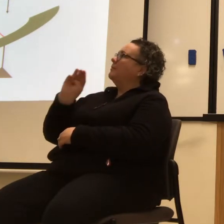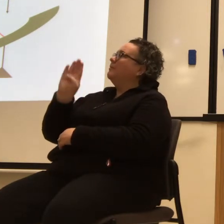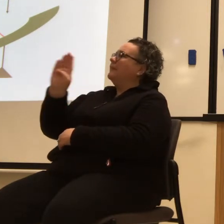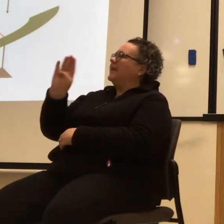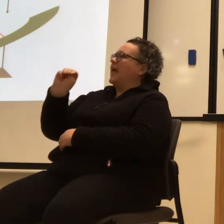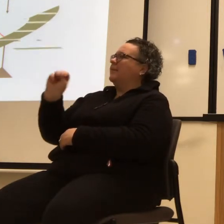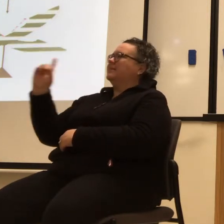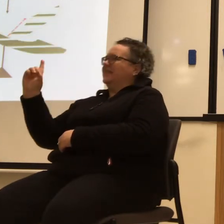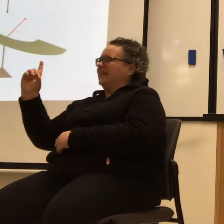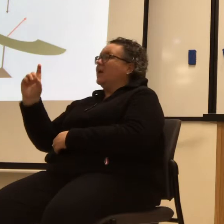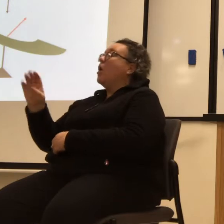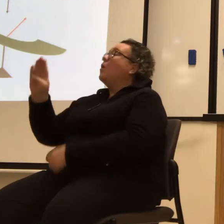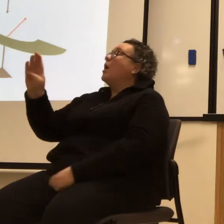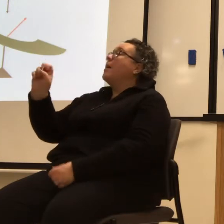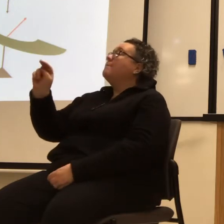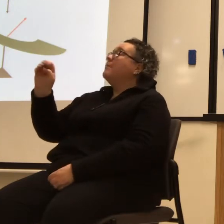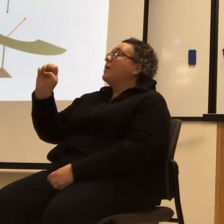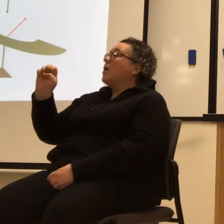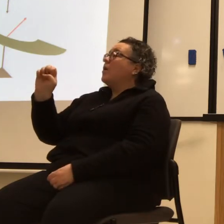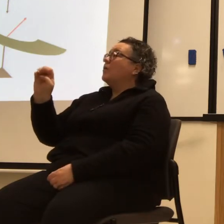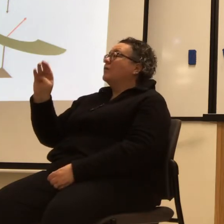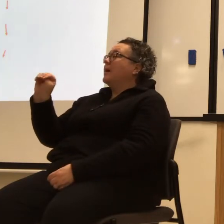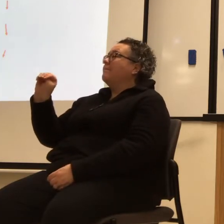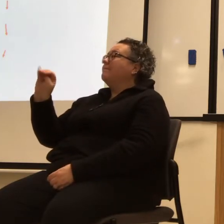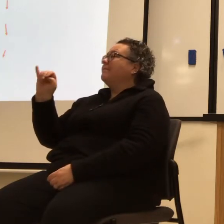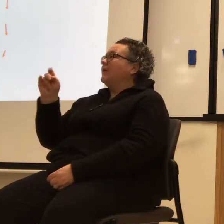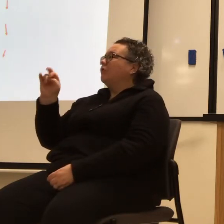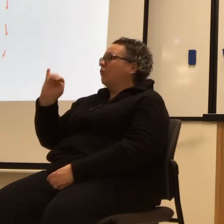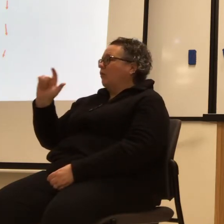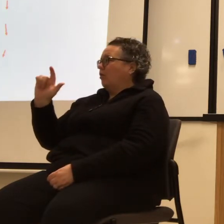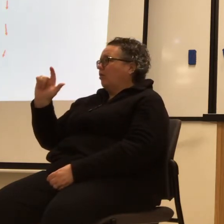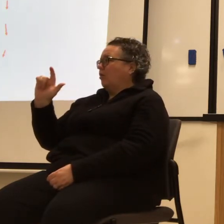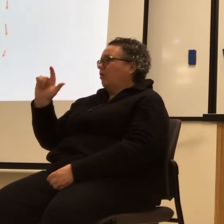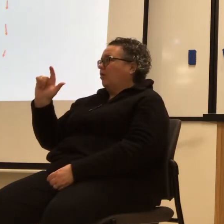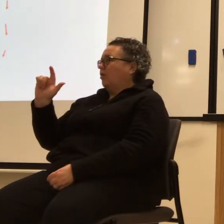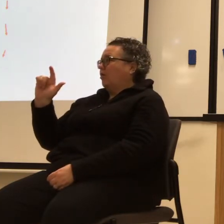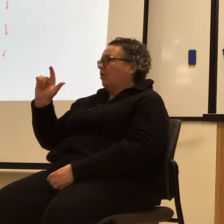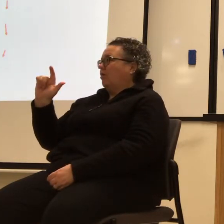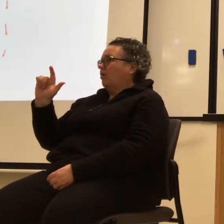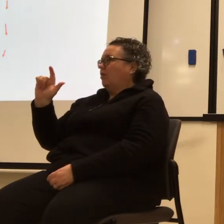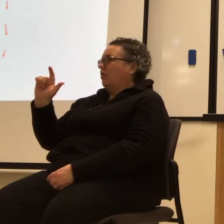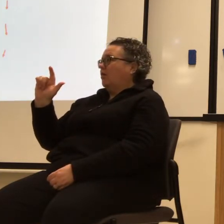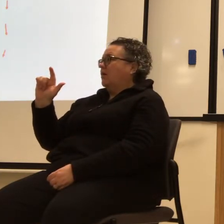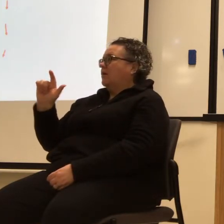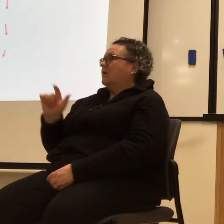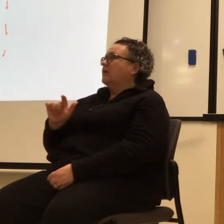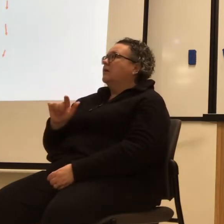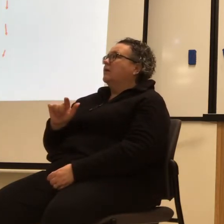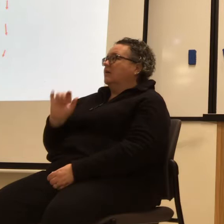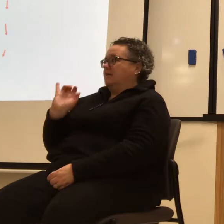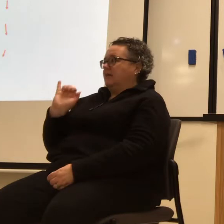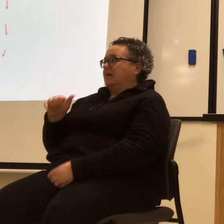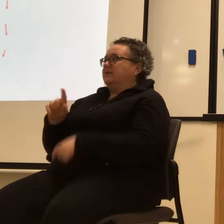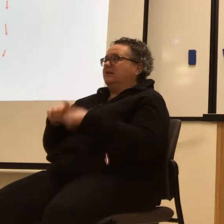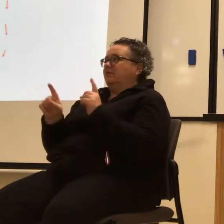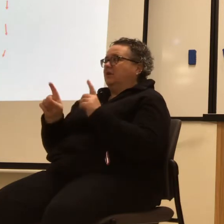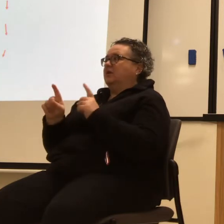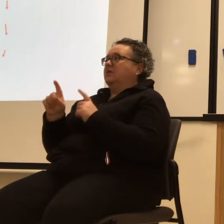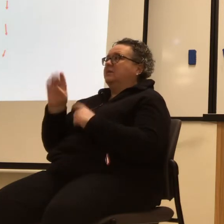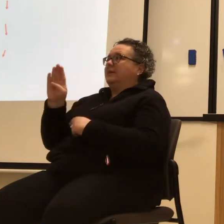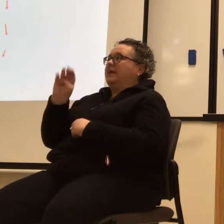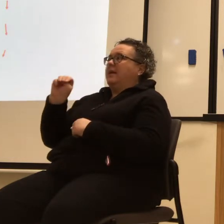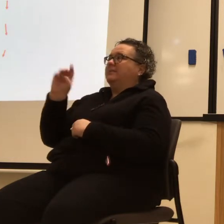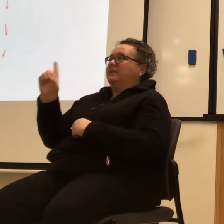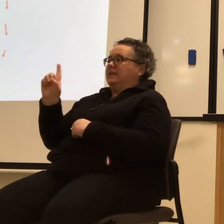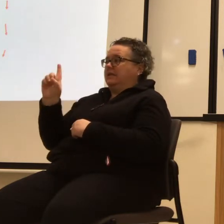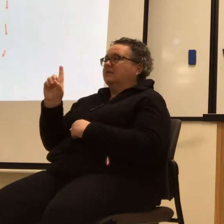What happens when you tear ligaments, like in your knee, or what happens when you can't do those kinds of things?